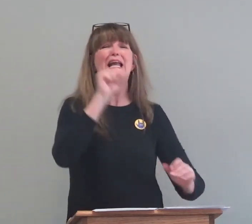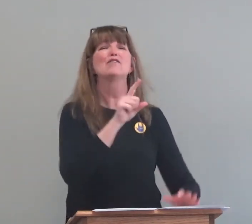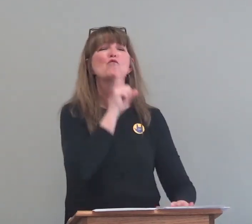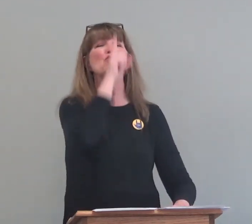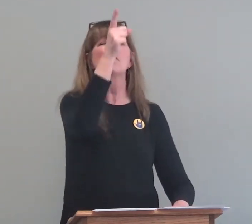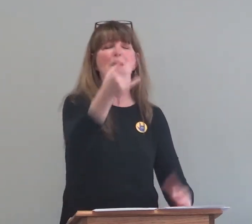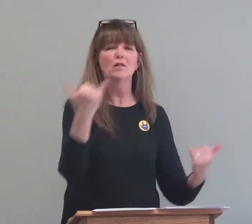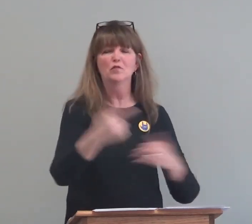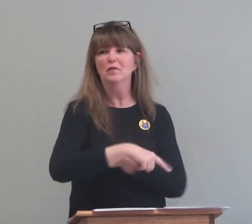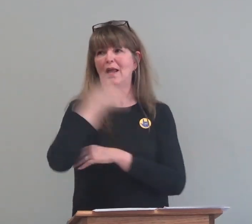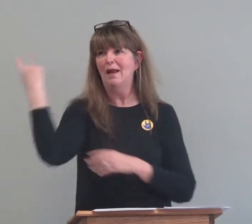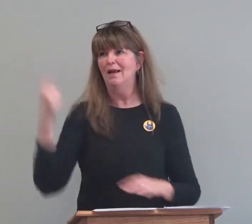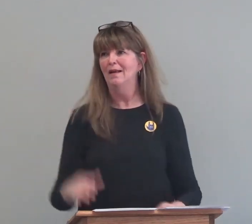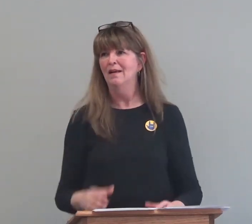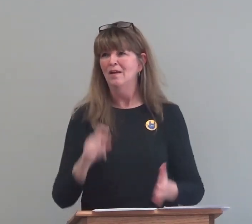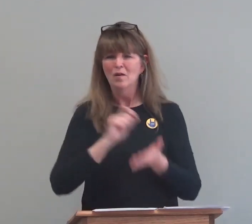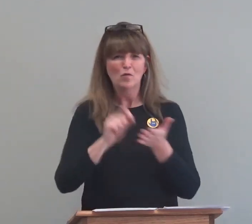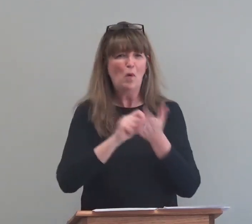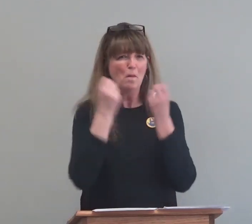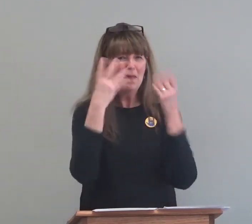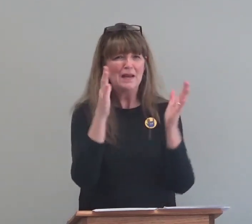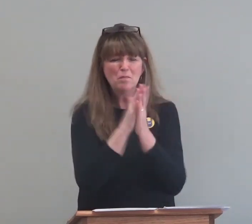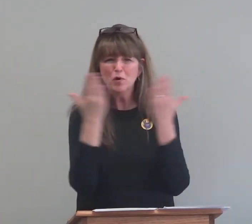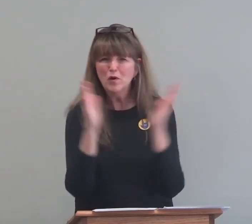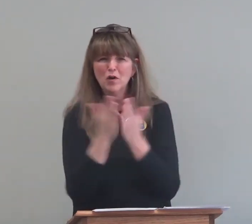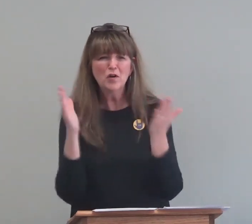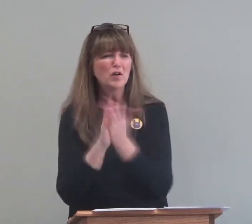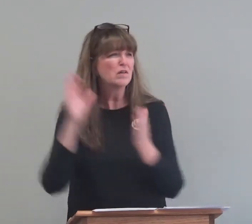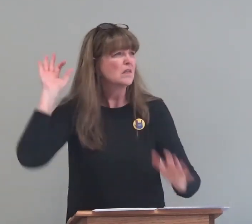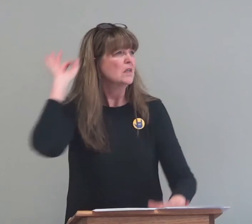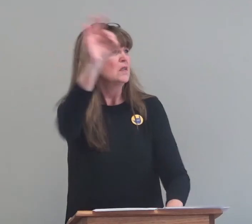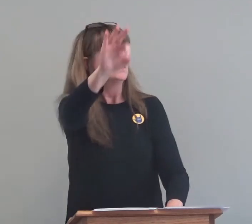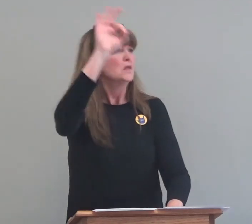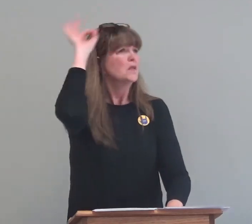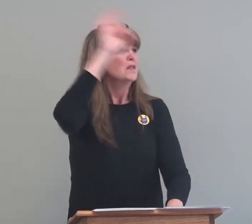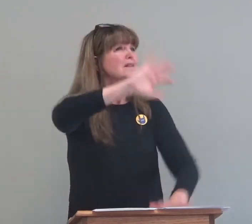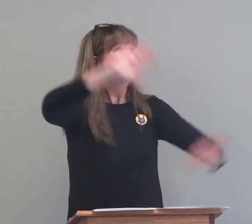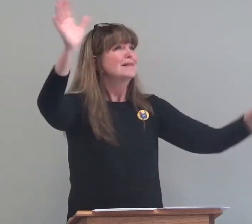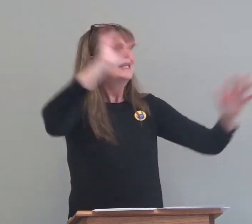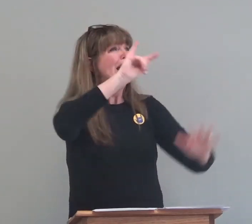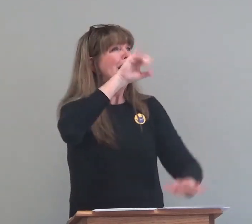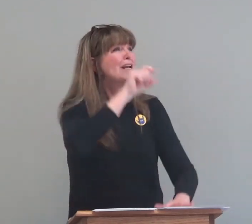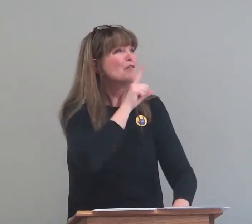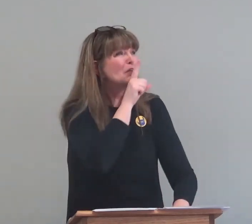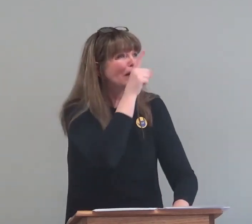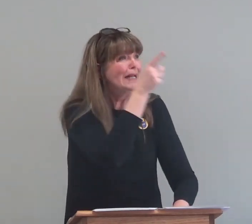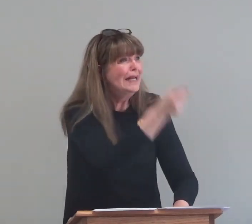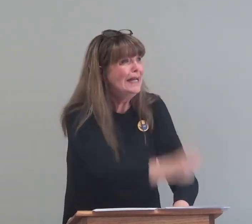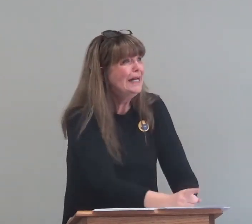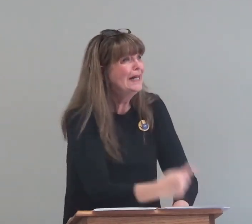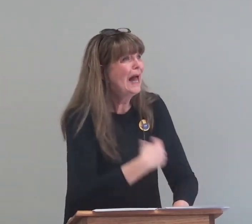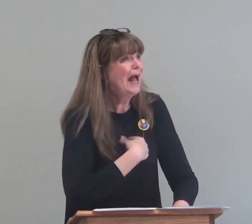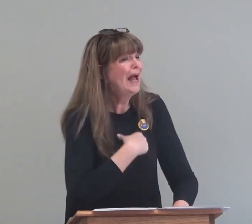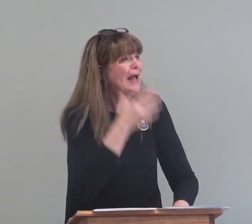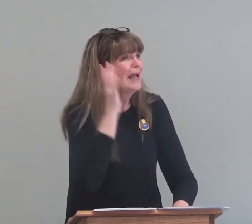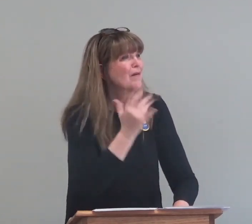Christians and preaches today. He's written so many books and